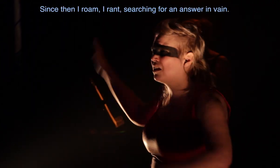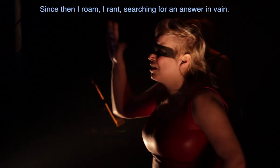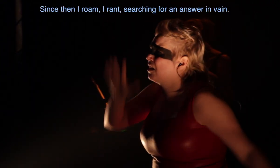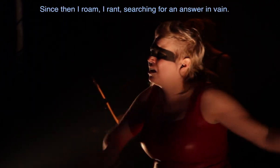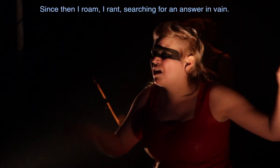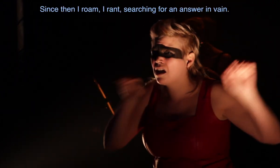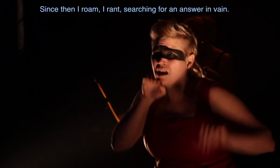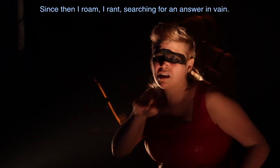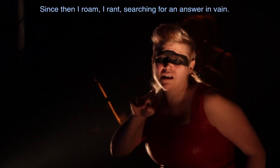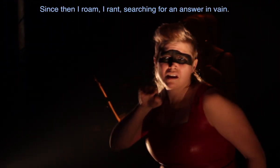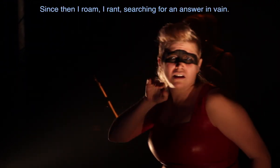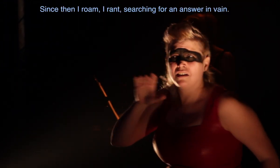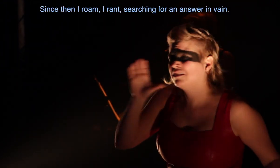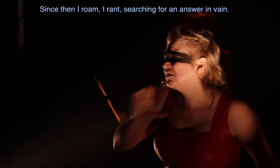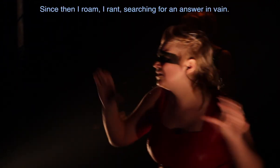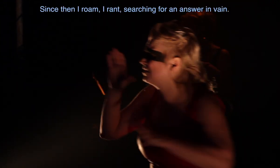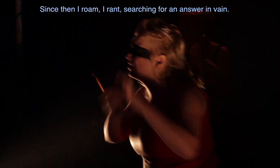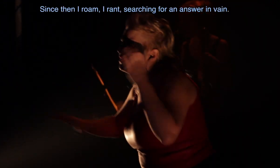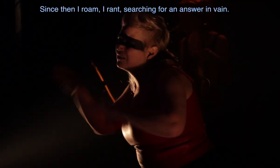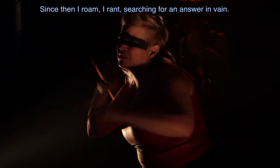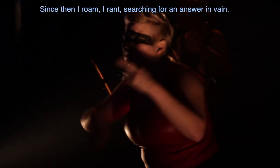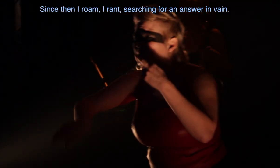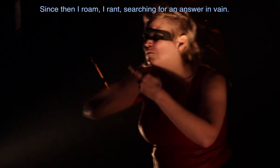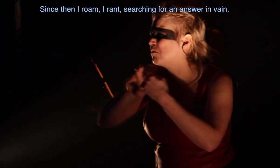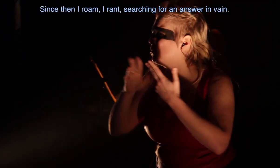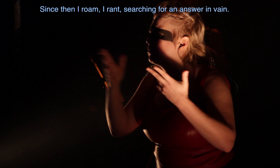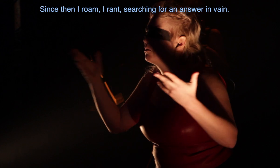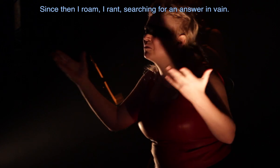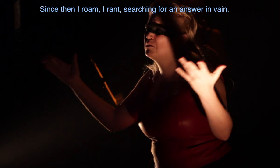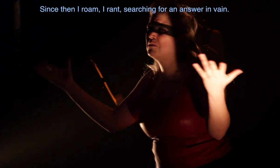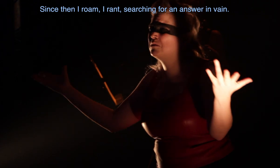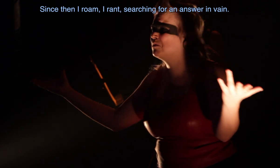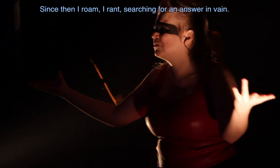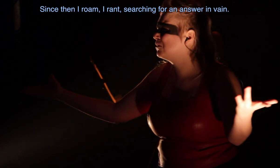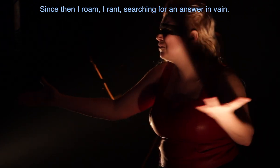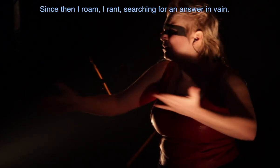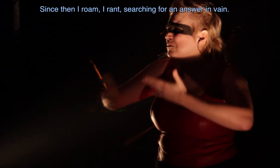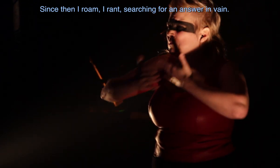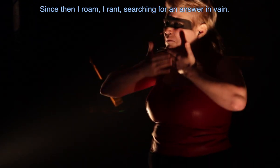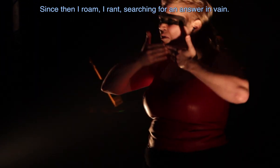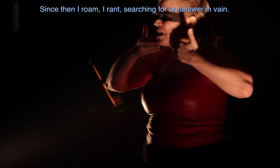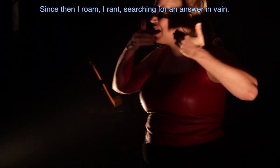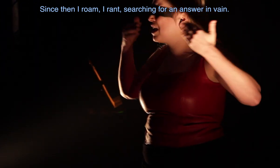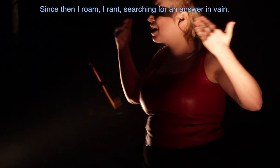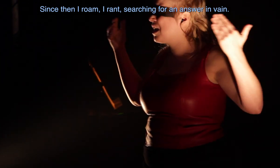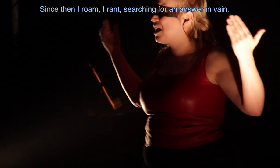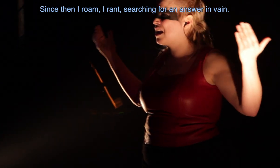then I roam around Searching for an answer in vain